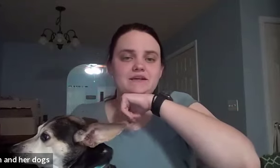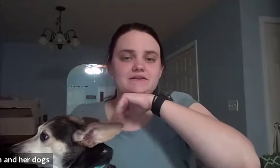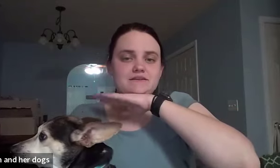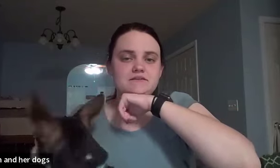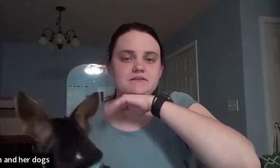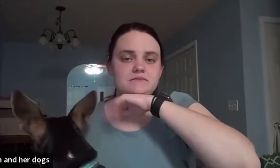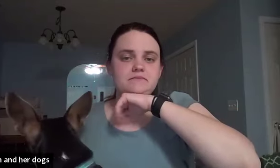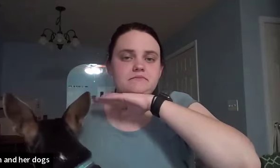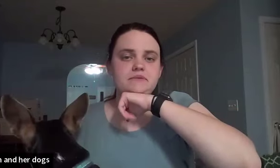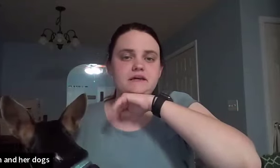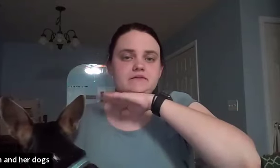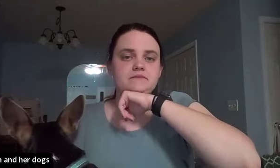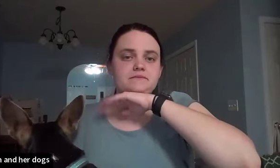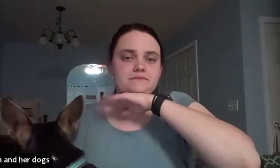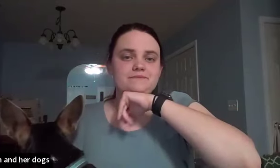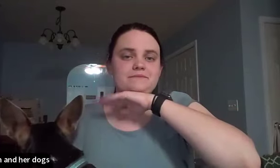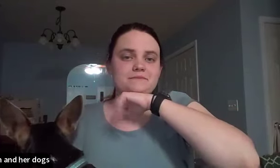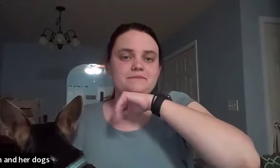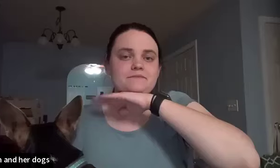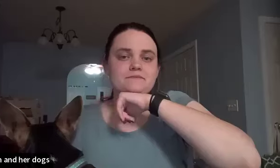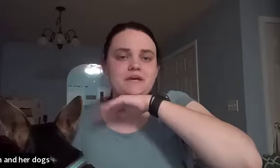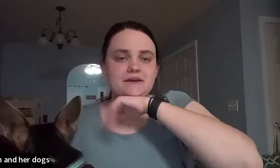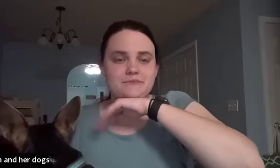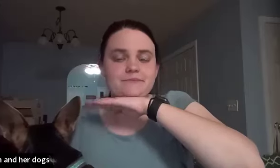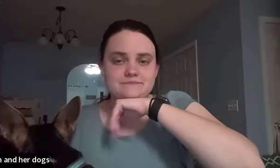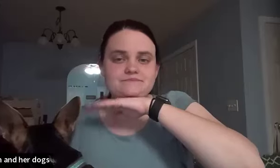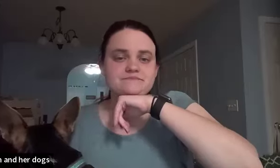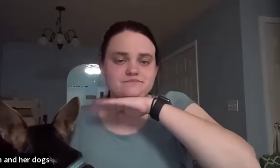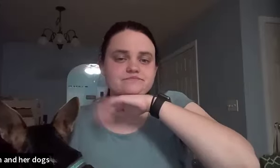pig. Pig. Pig.